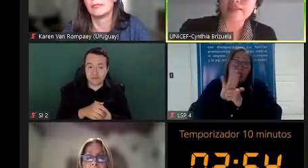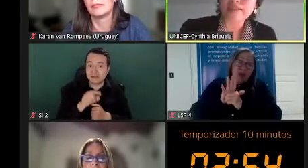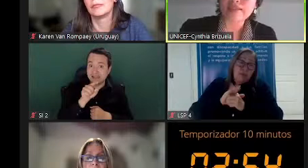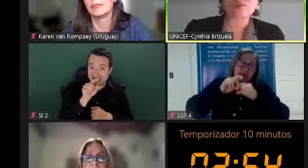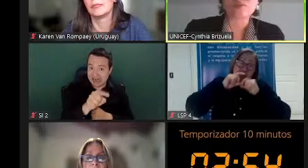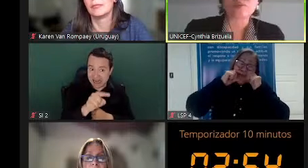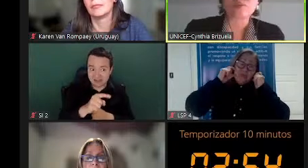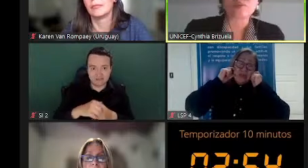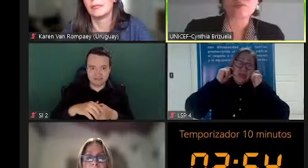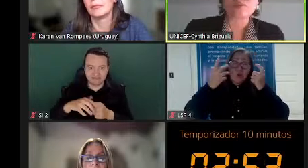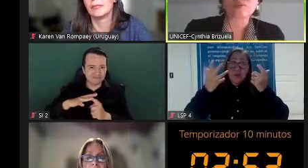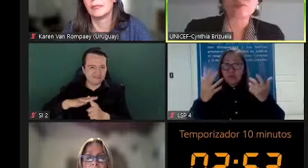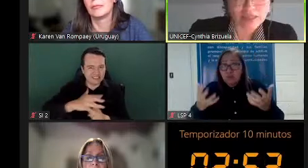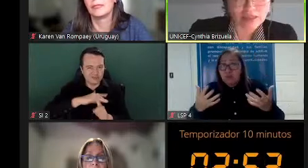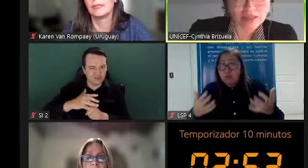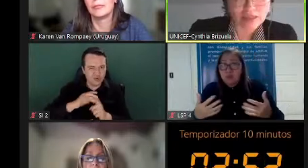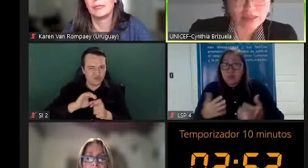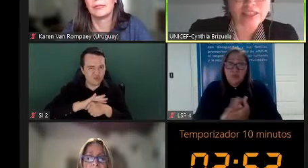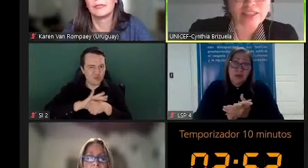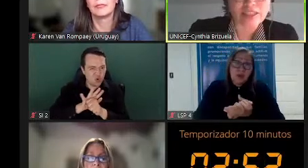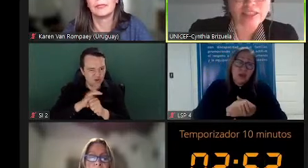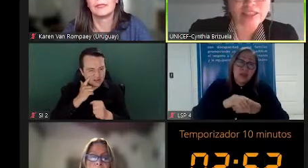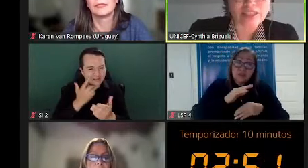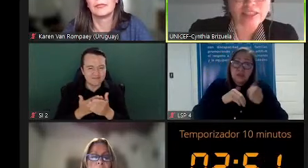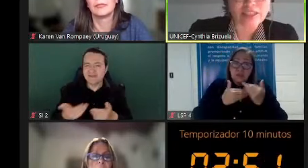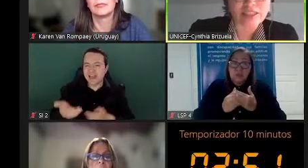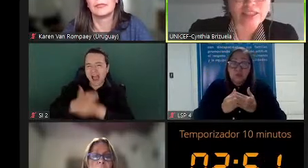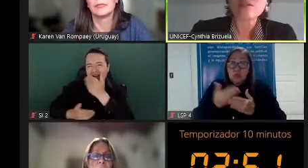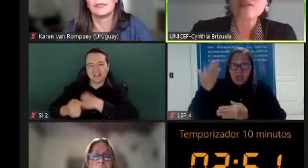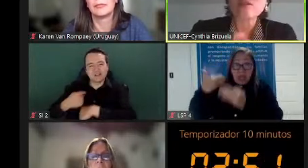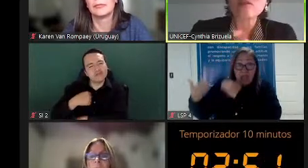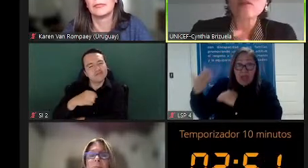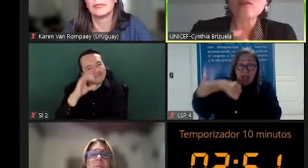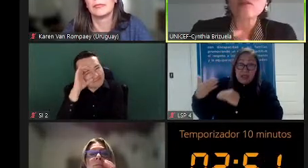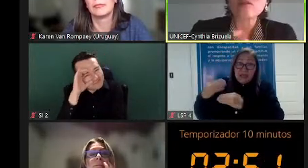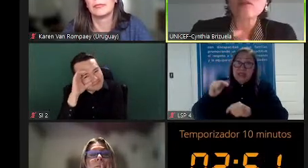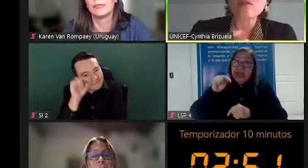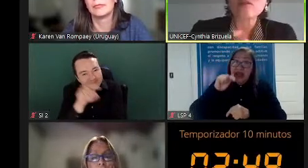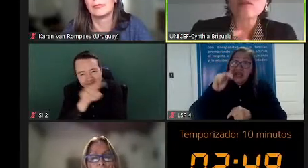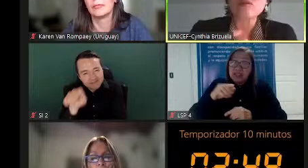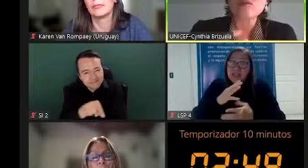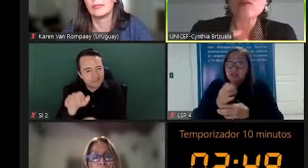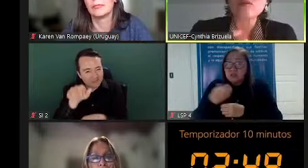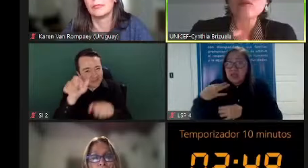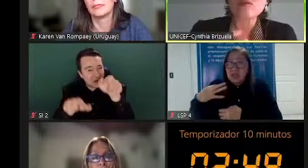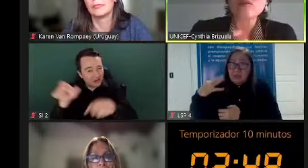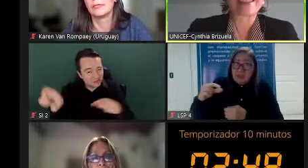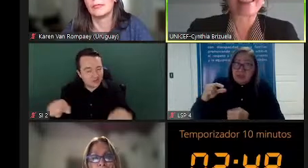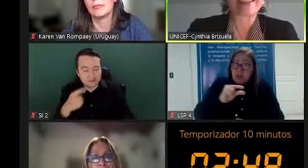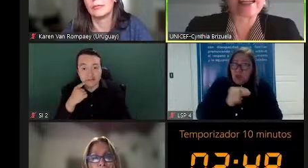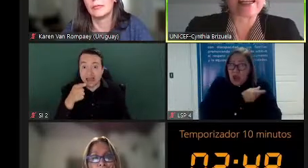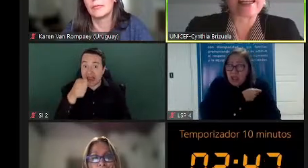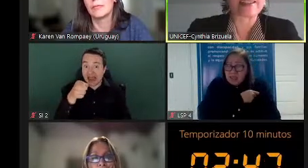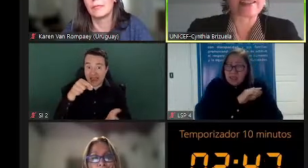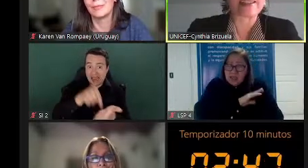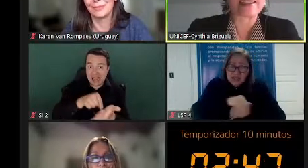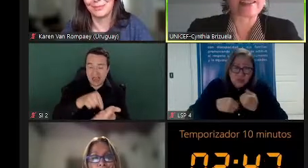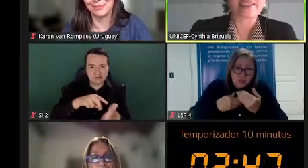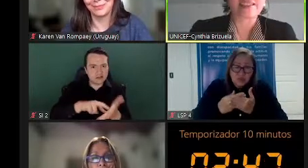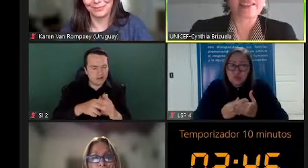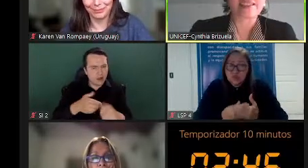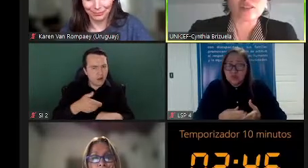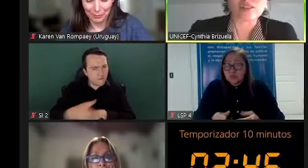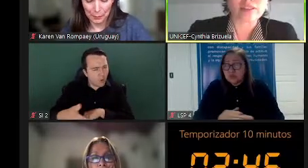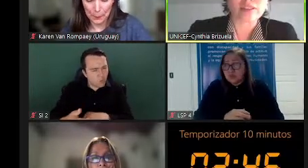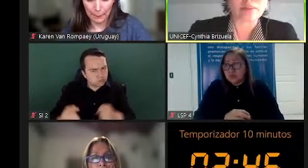difficulties in the situation this pandemic had imposed on us resembles a